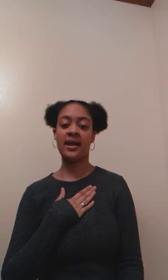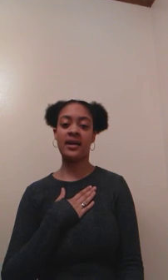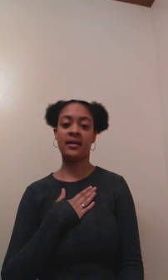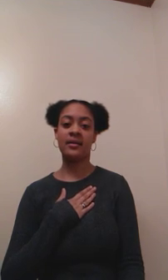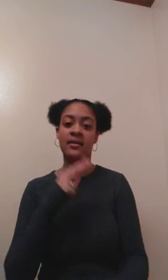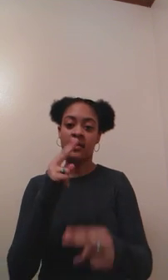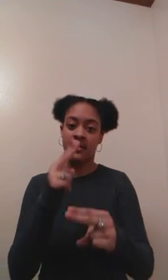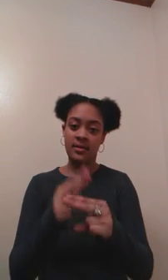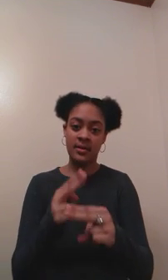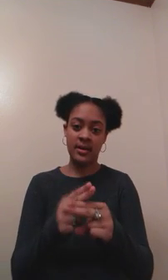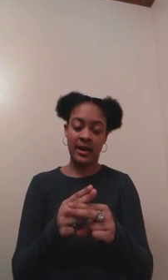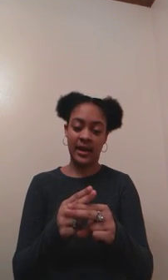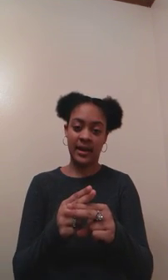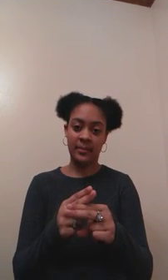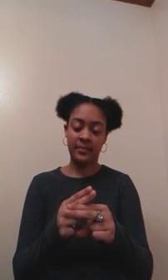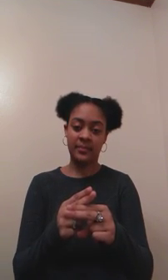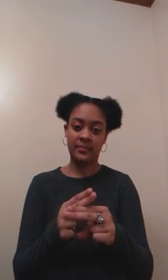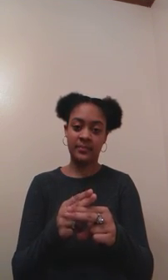My name,